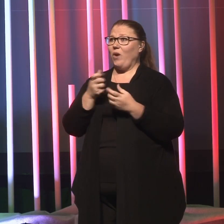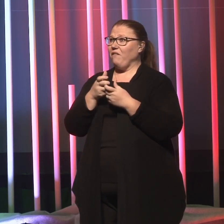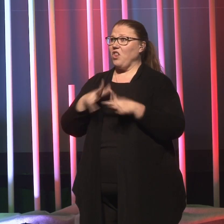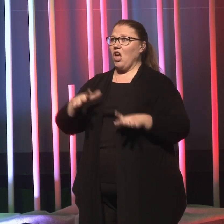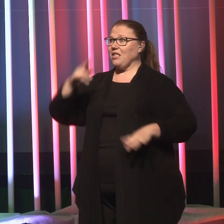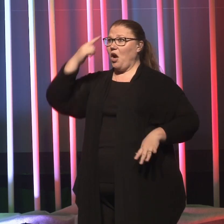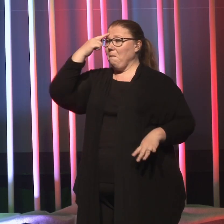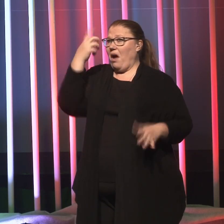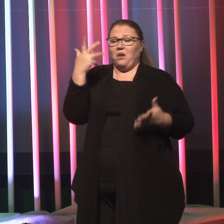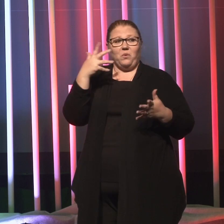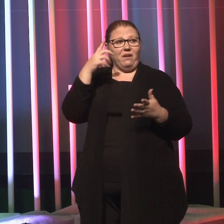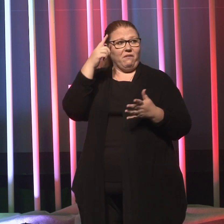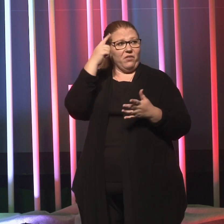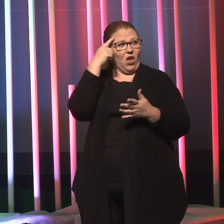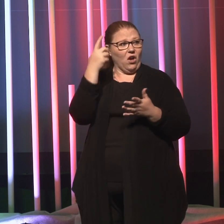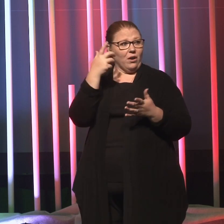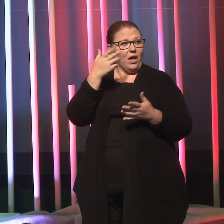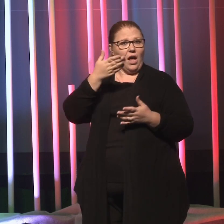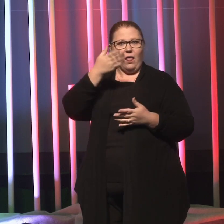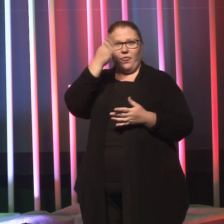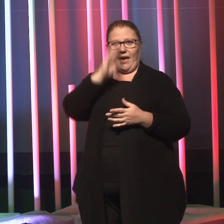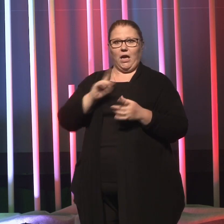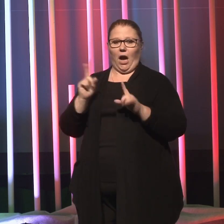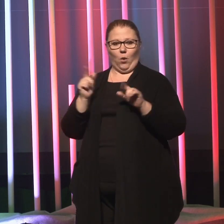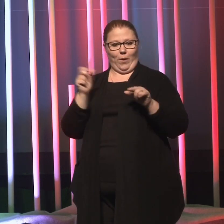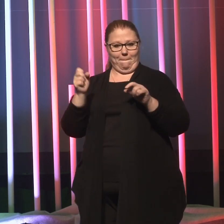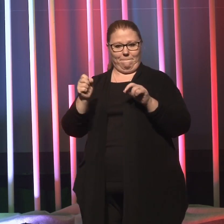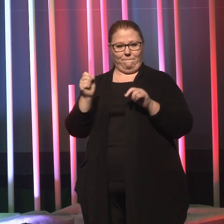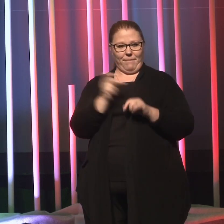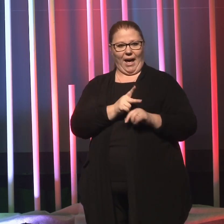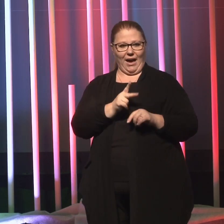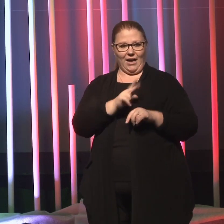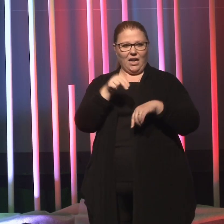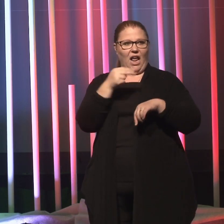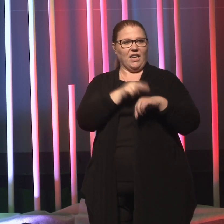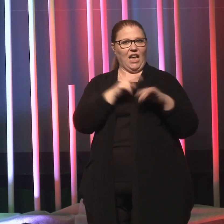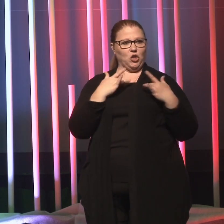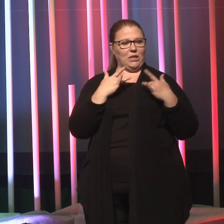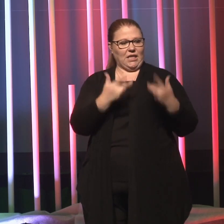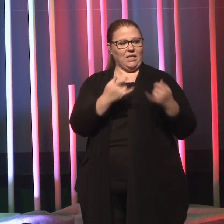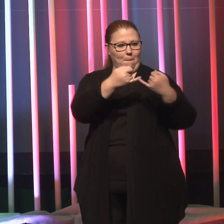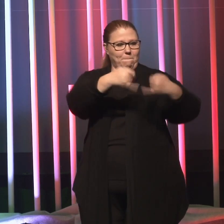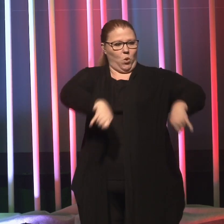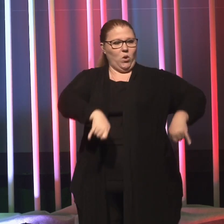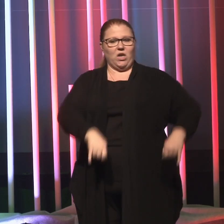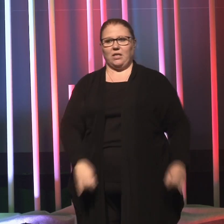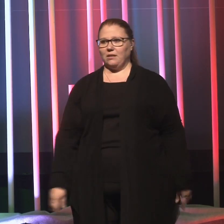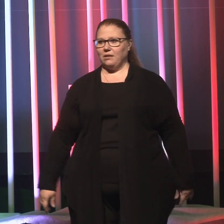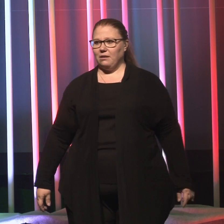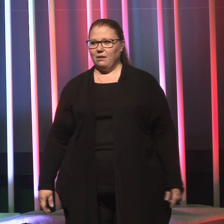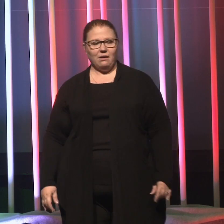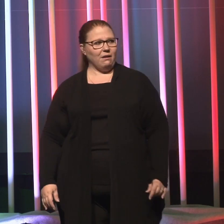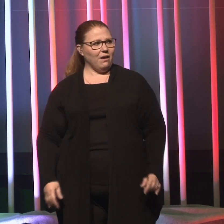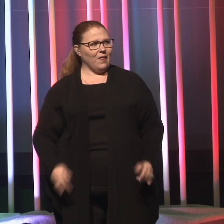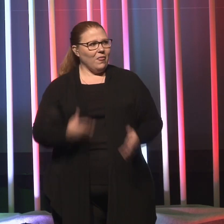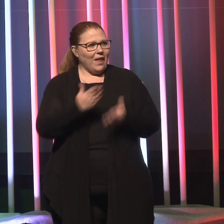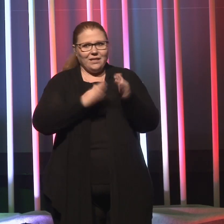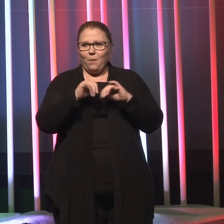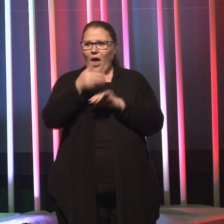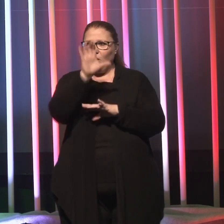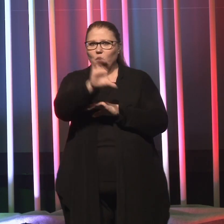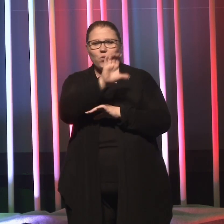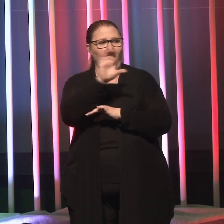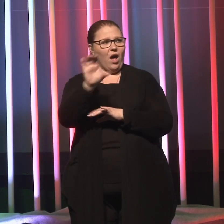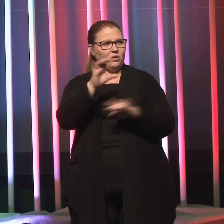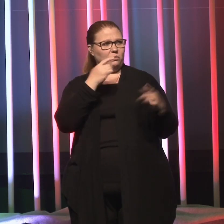we have somehow thought that God reverted back to national tendencies and borders and boundaries. That somehow the cross